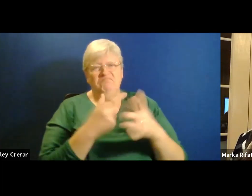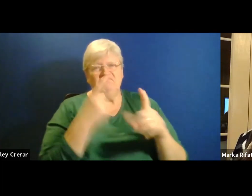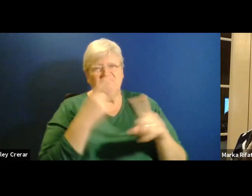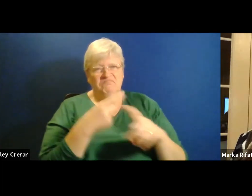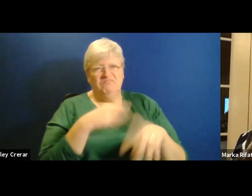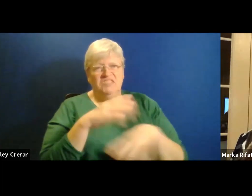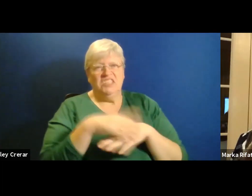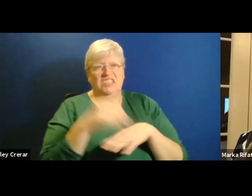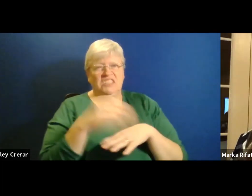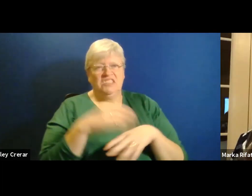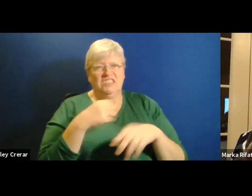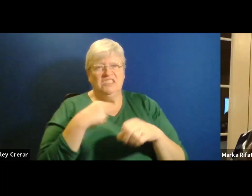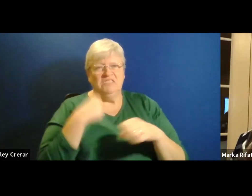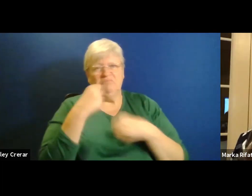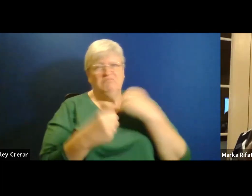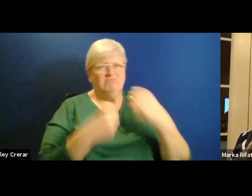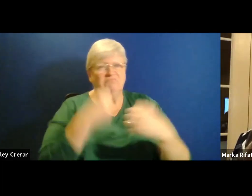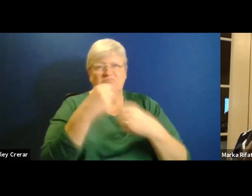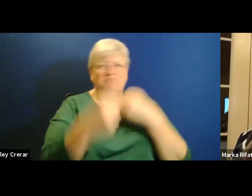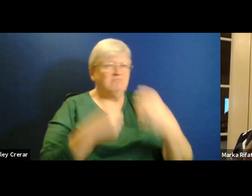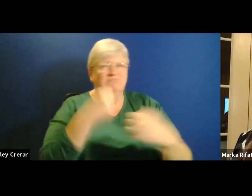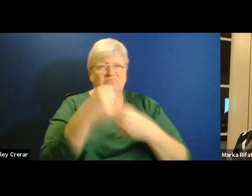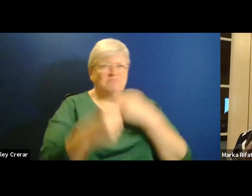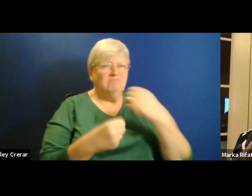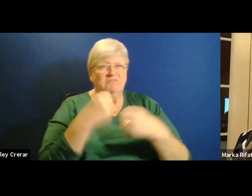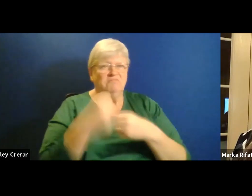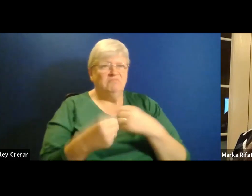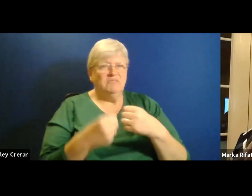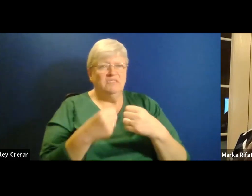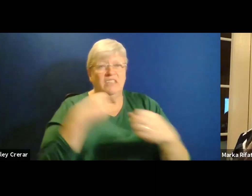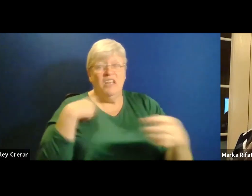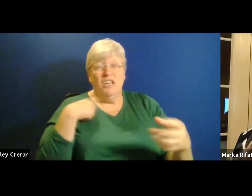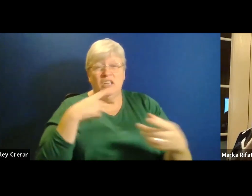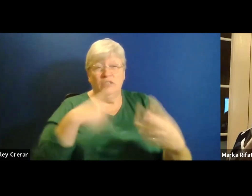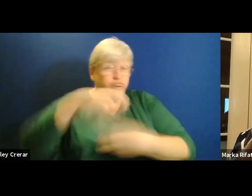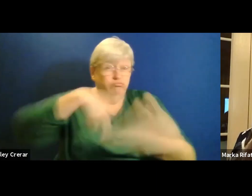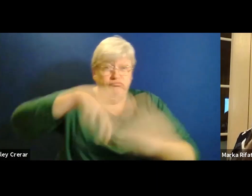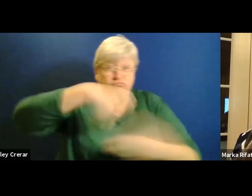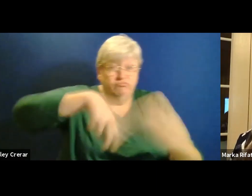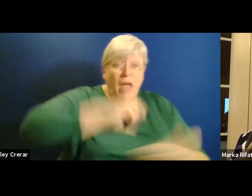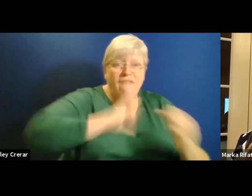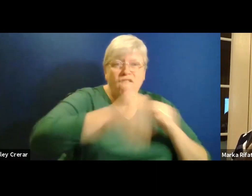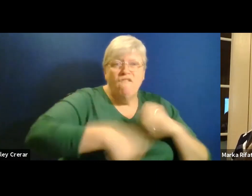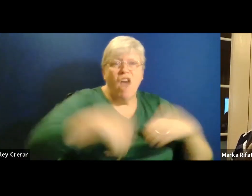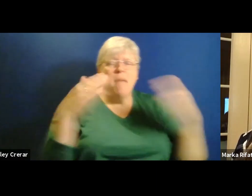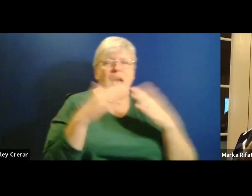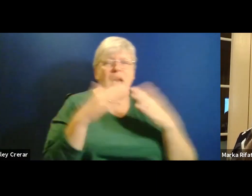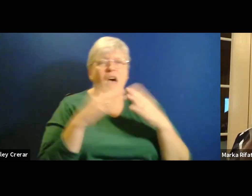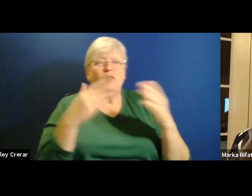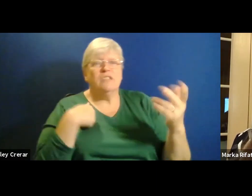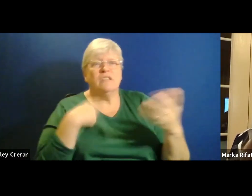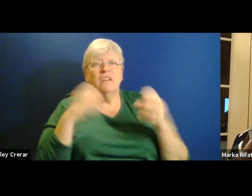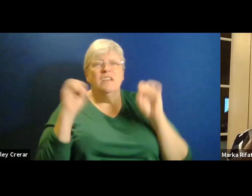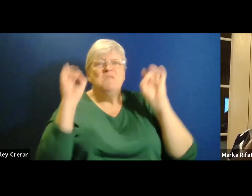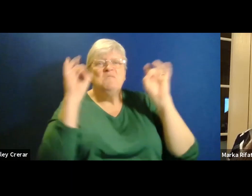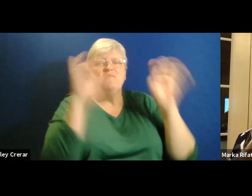captor with their bony boy fists. Then they ran around the farmhouse, throwing onto the splintered boards what they